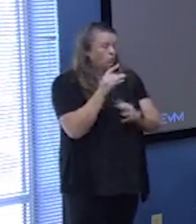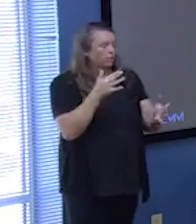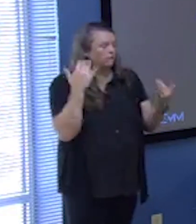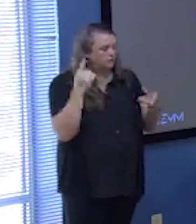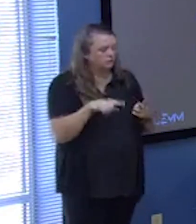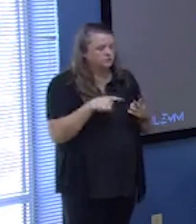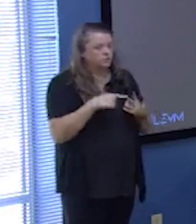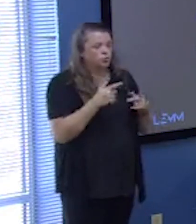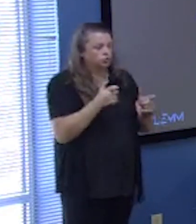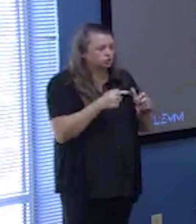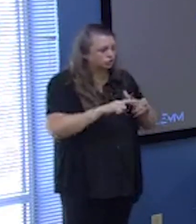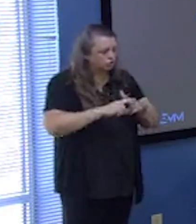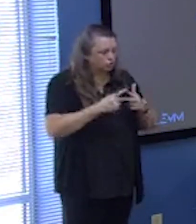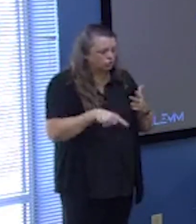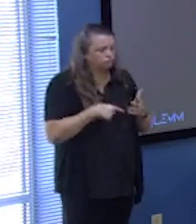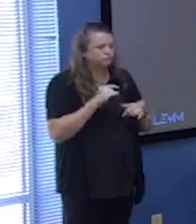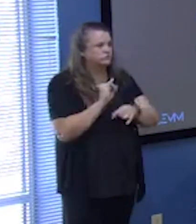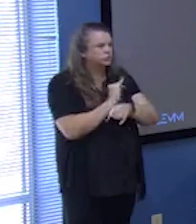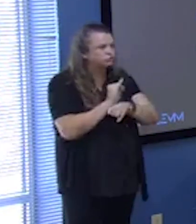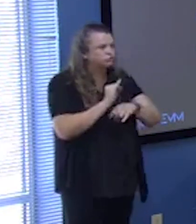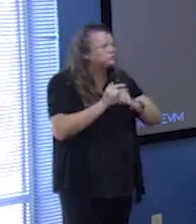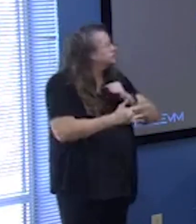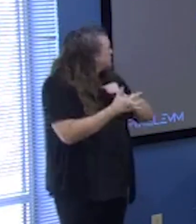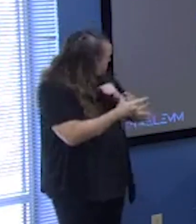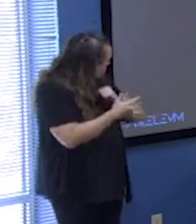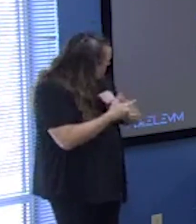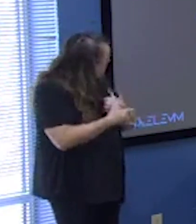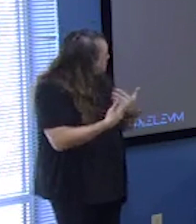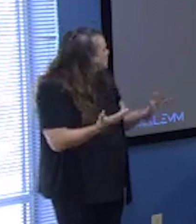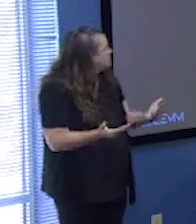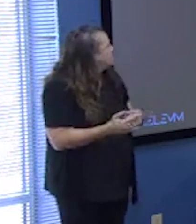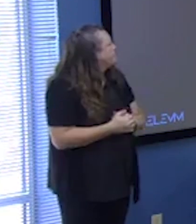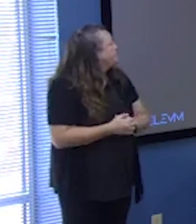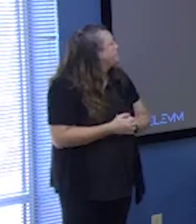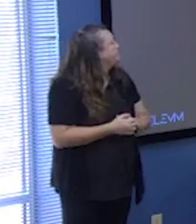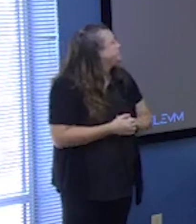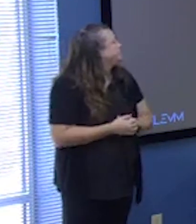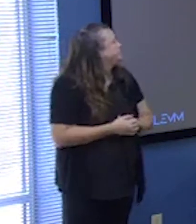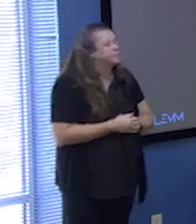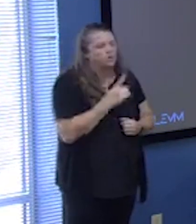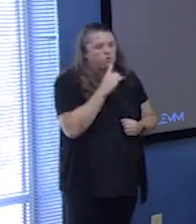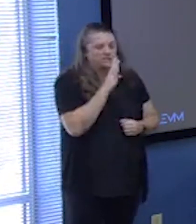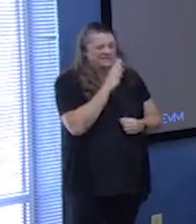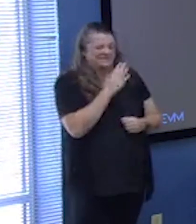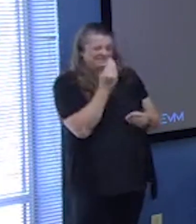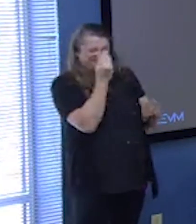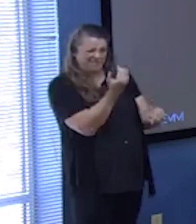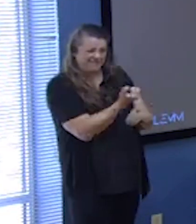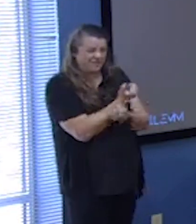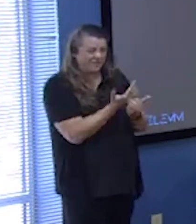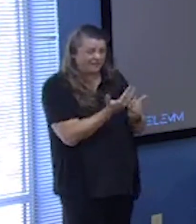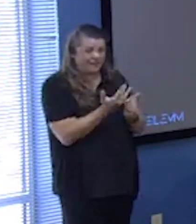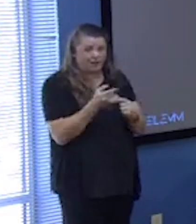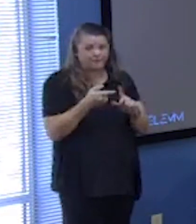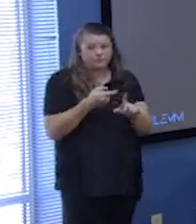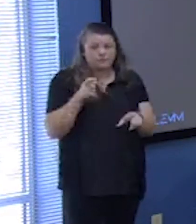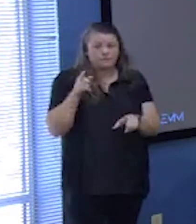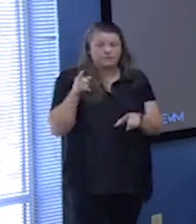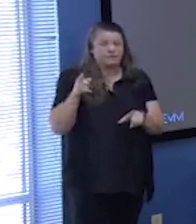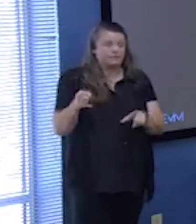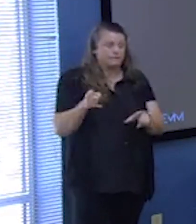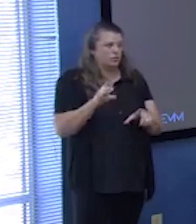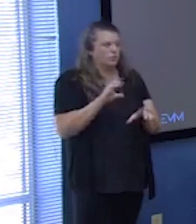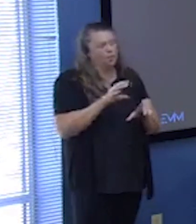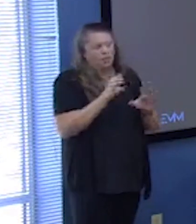start, industry leading tech stack. I'm going to try to tell you everything that's involved that would come out of Taylor's mouth. He did a